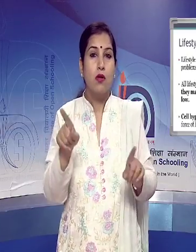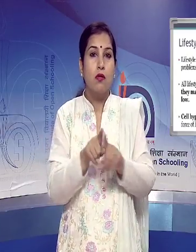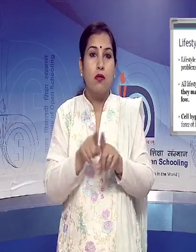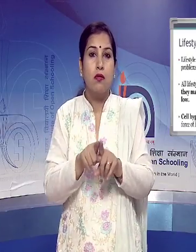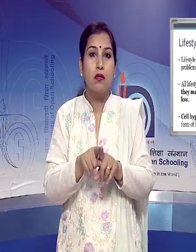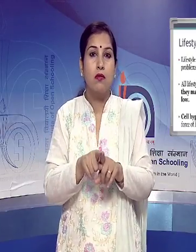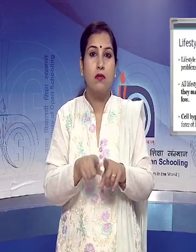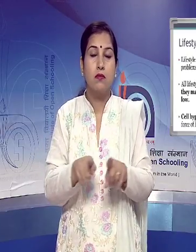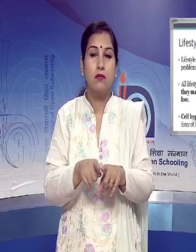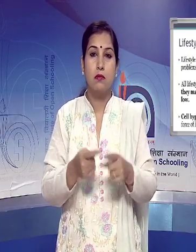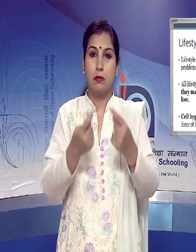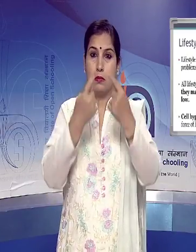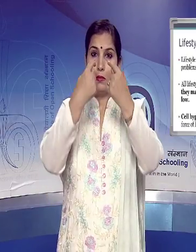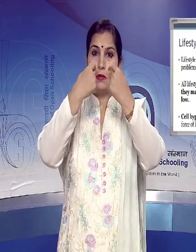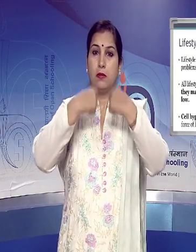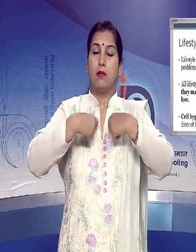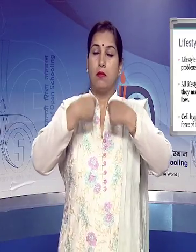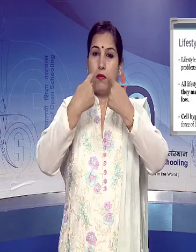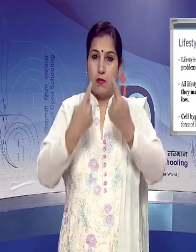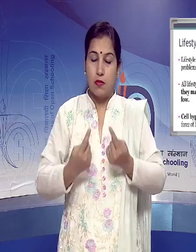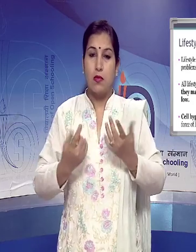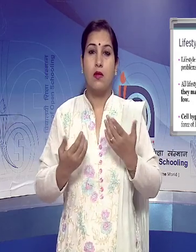heavier and body oxygen low.